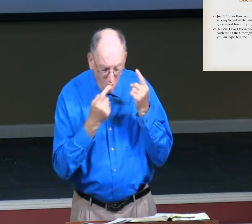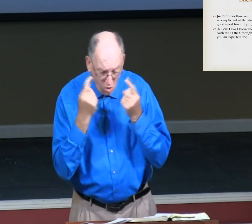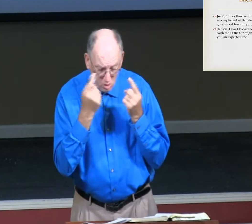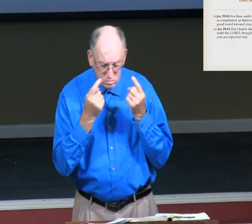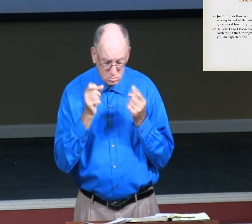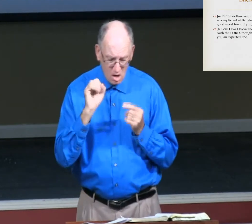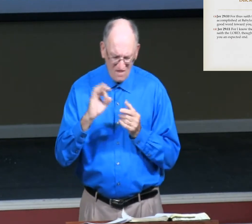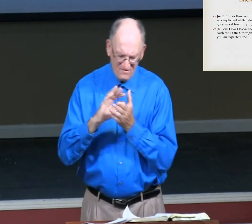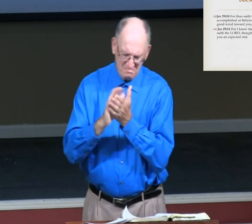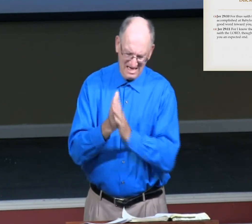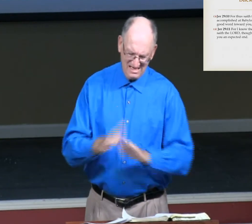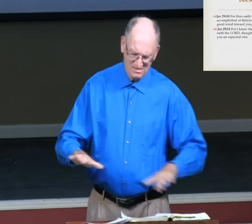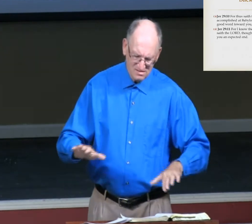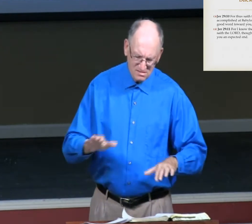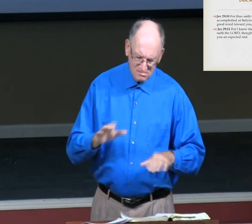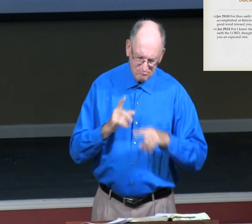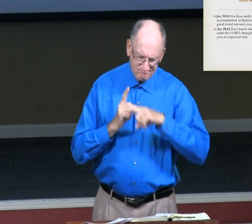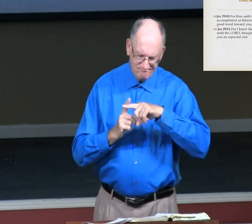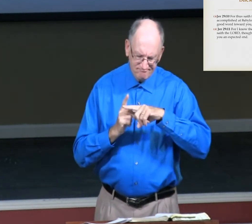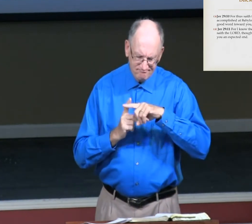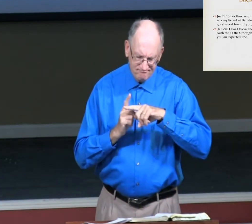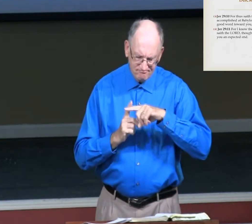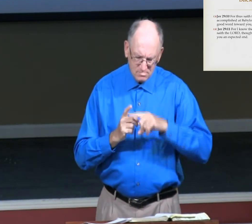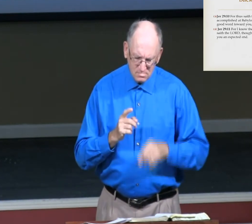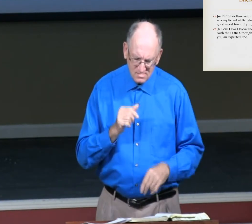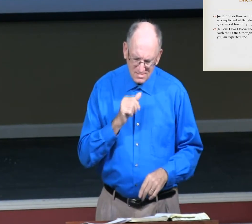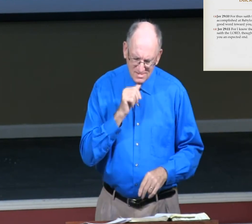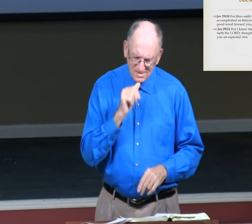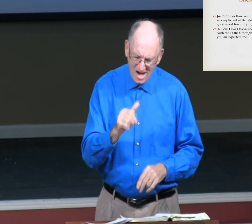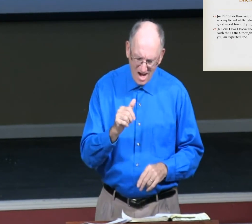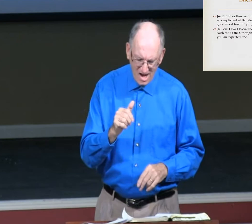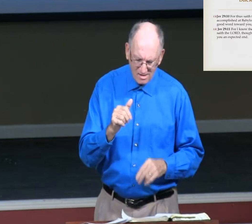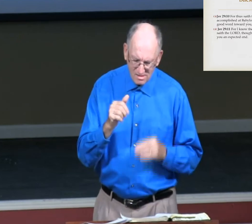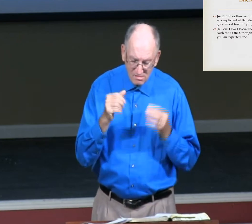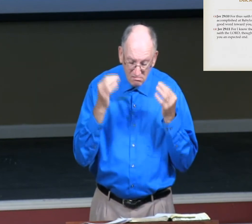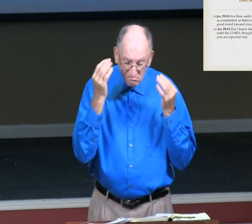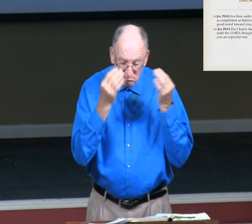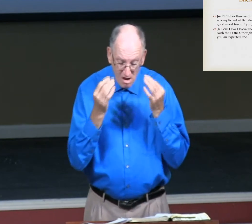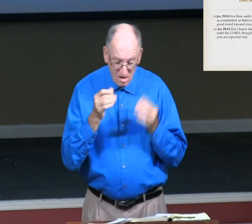and not of evil, to give you an expected end.